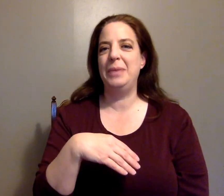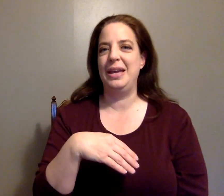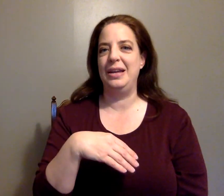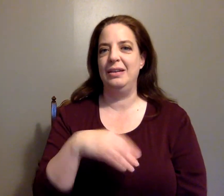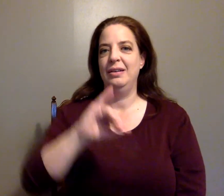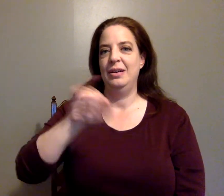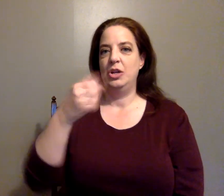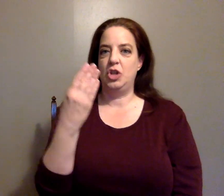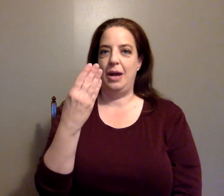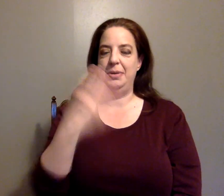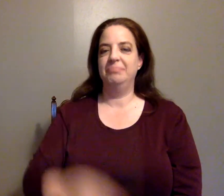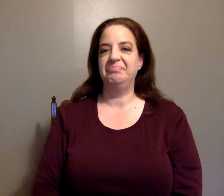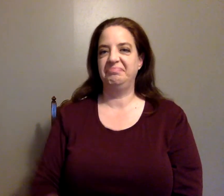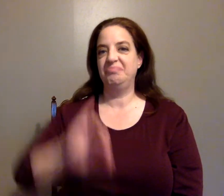in, job.